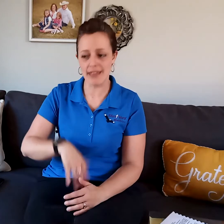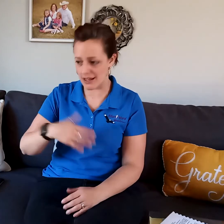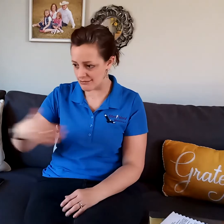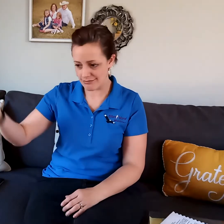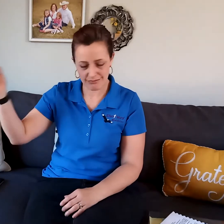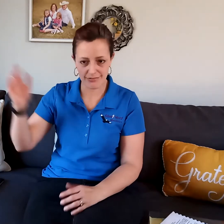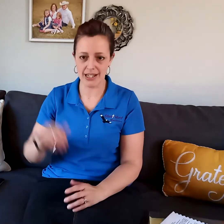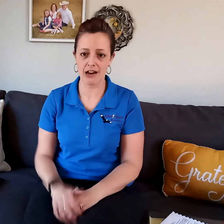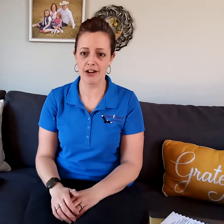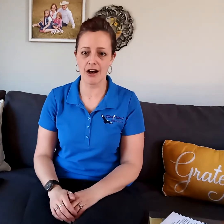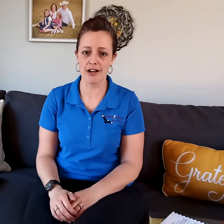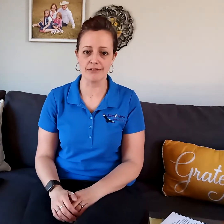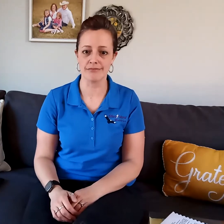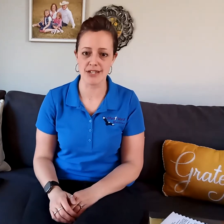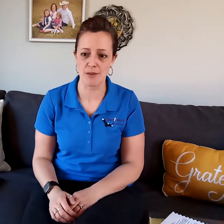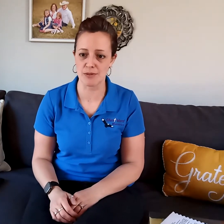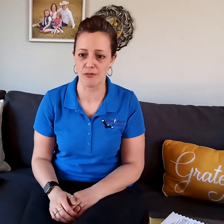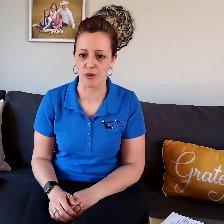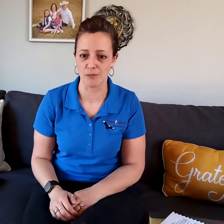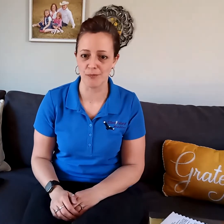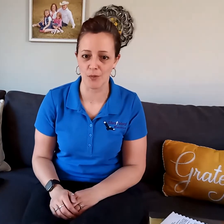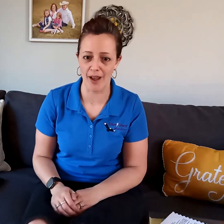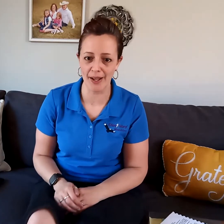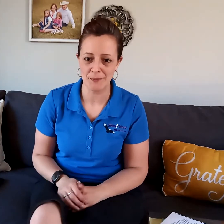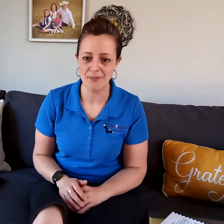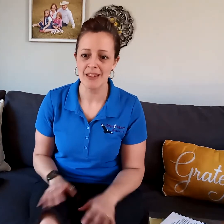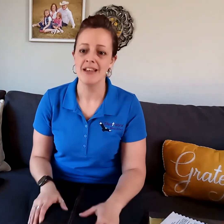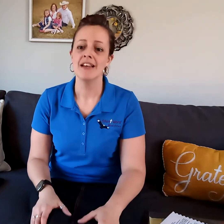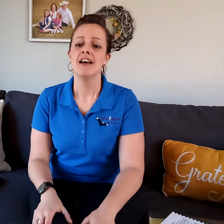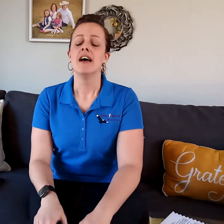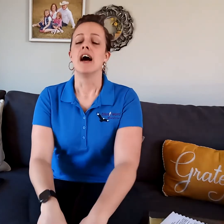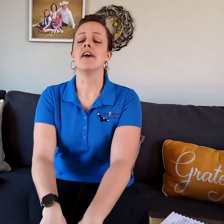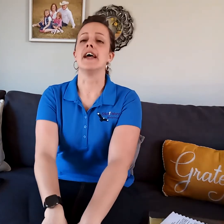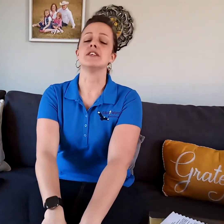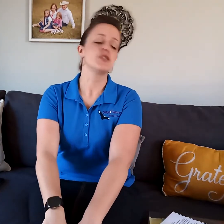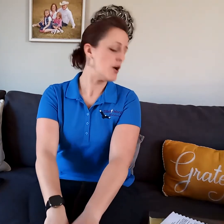then carry on same as before, okay? All right, so